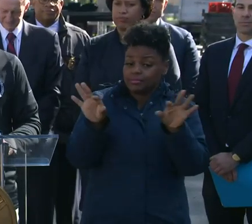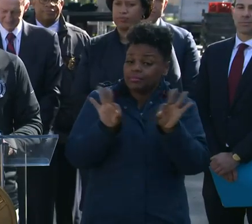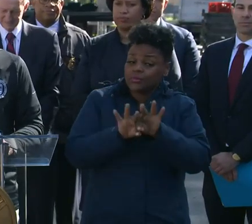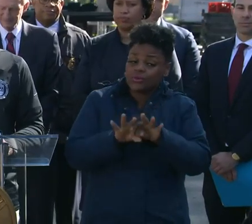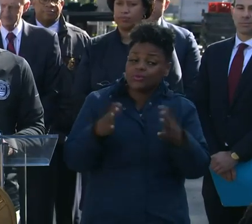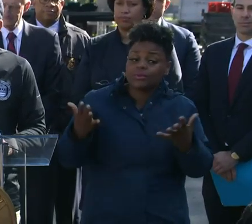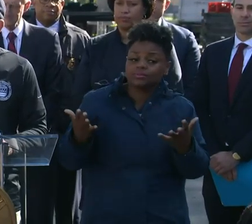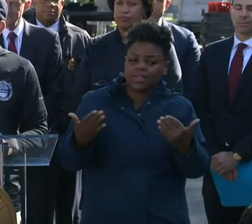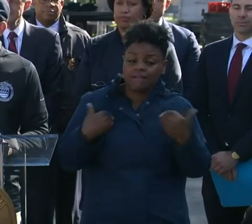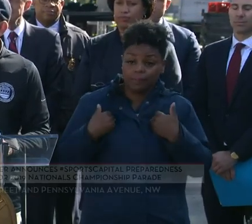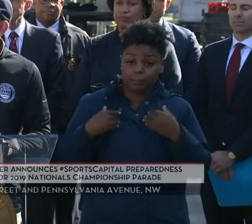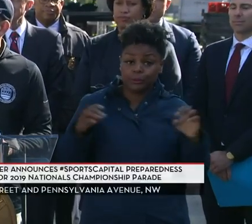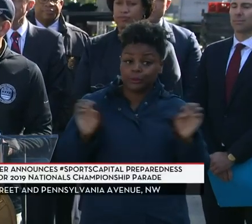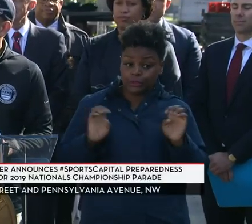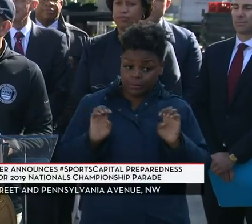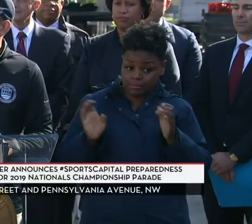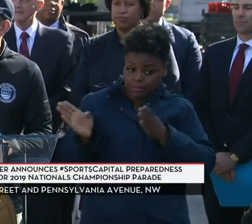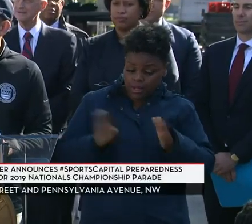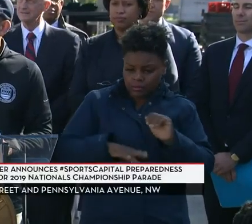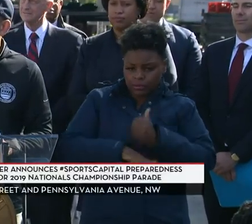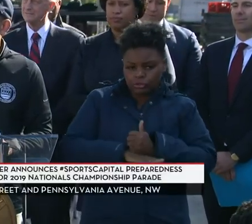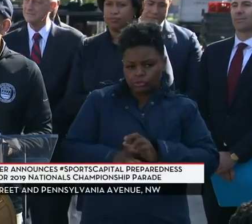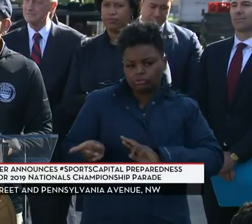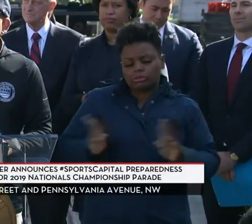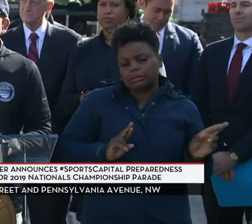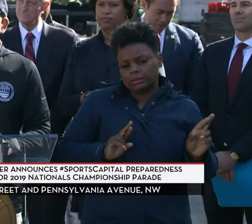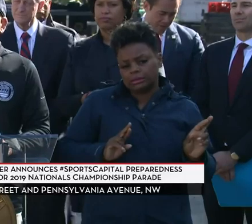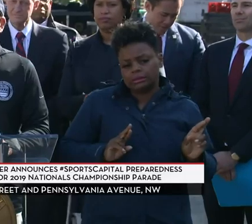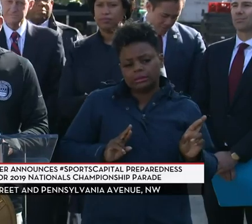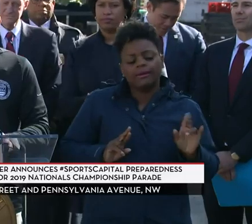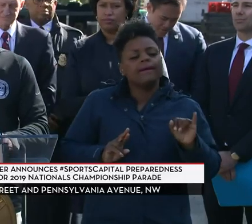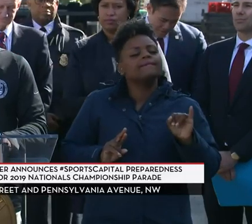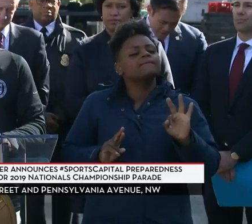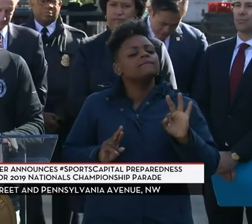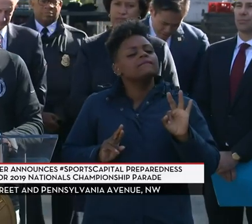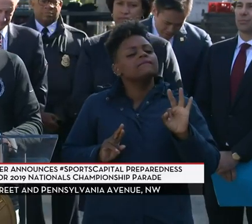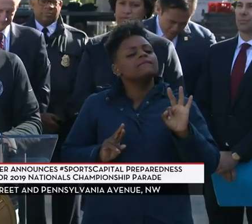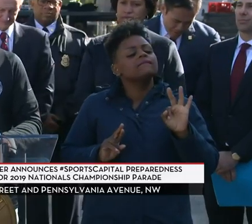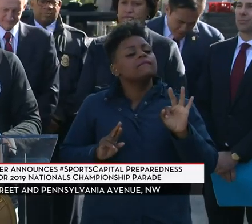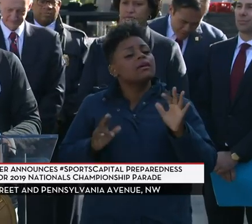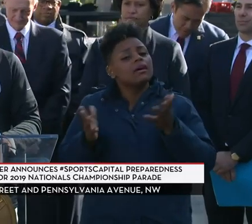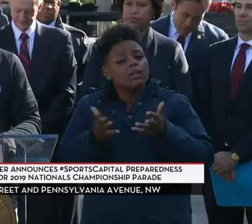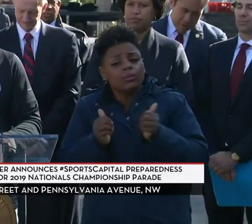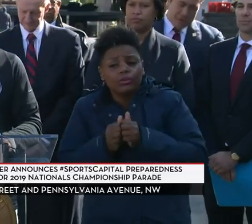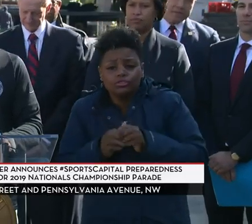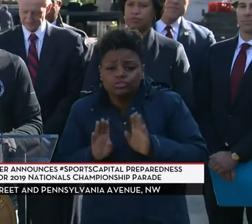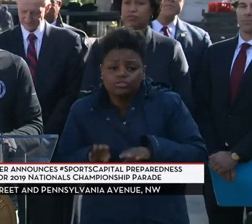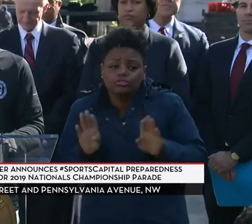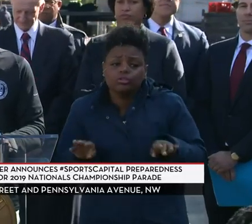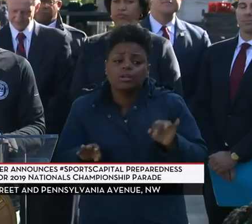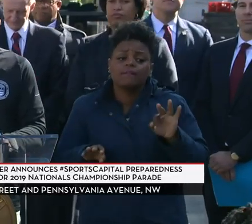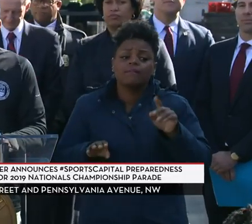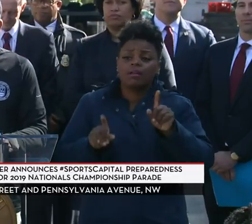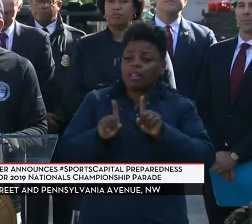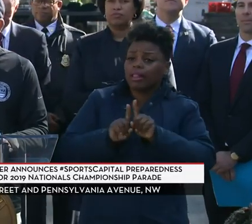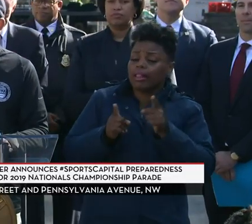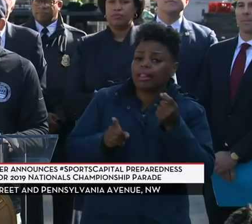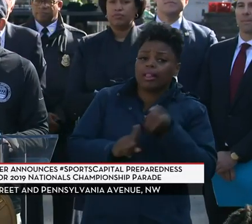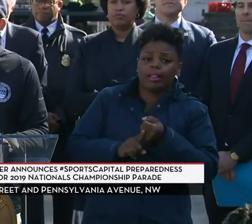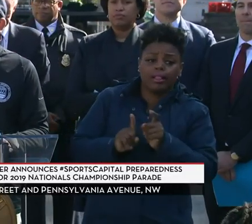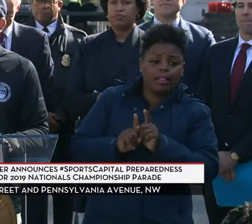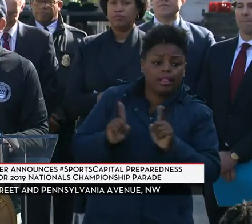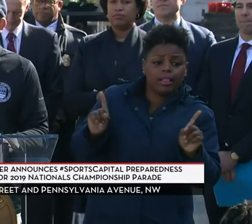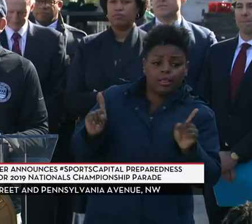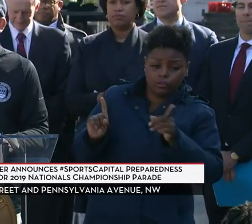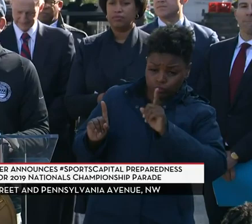place, particularly if you're attending with children. If you do get separated, make sure that you have a